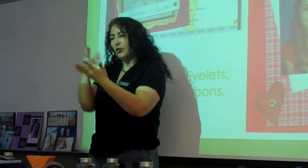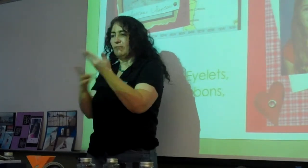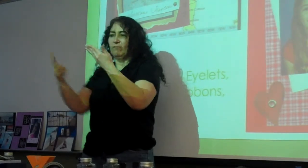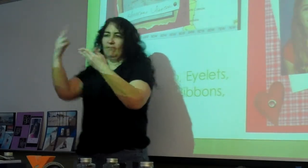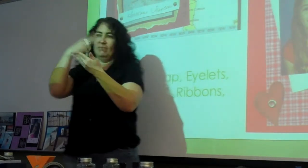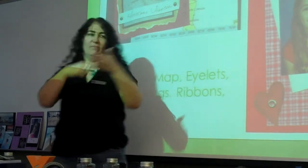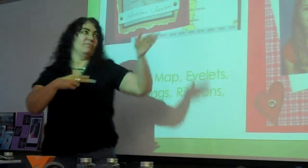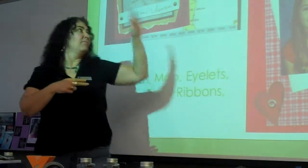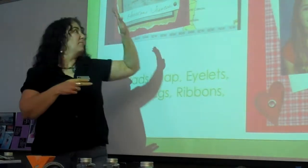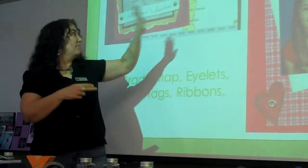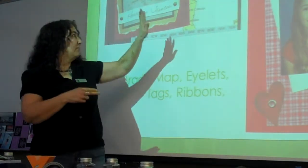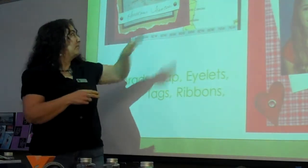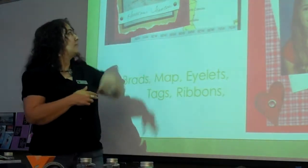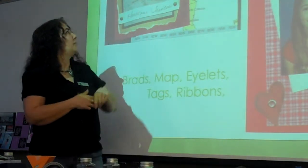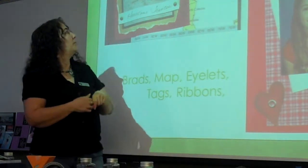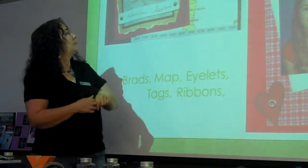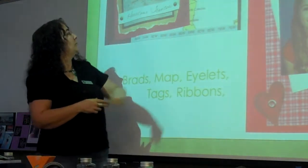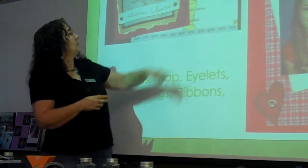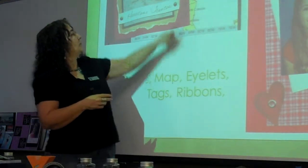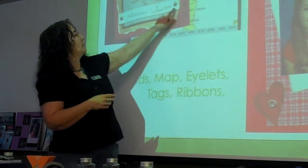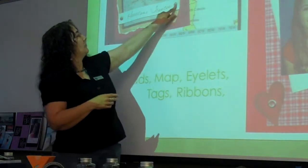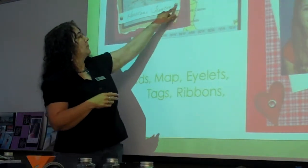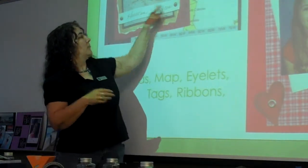I wanted to save all that information.